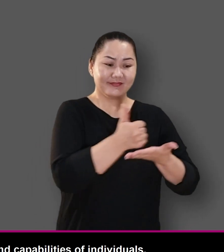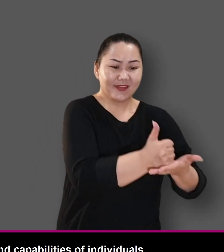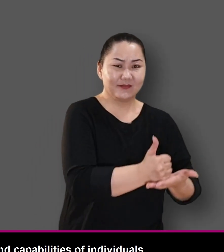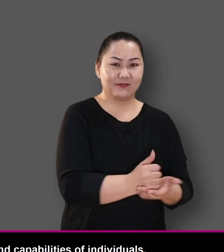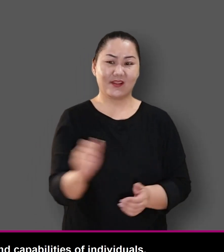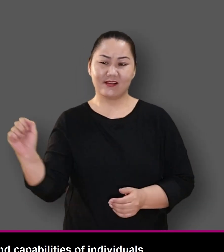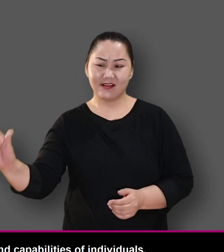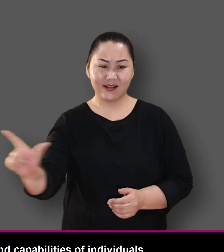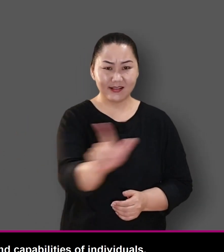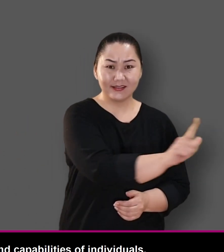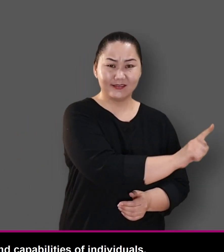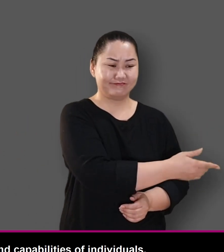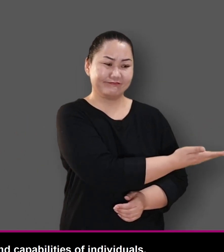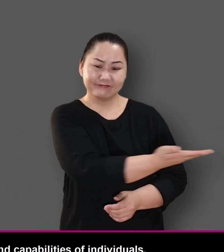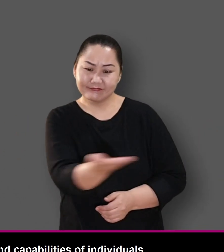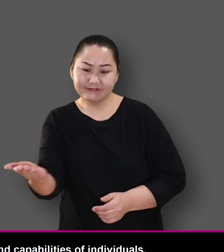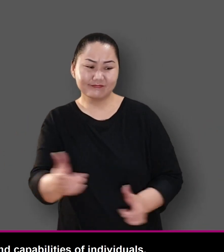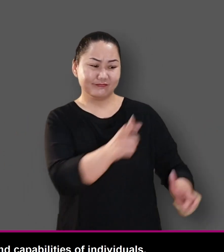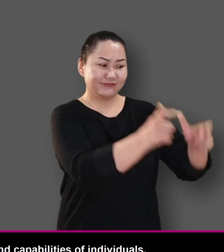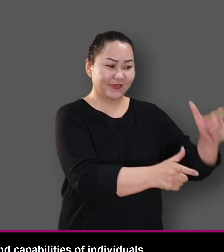Improve confidence and capabilities of individuals,